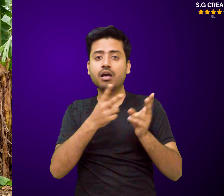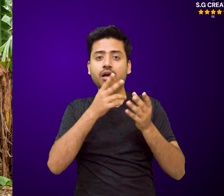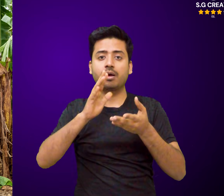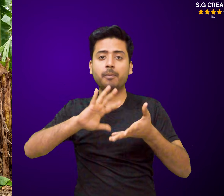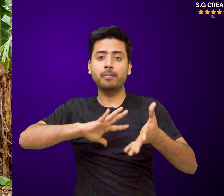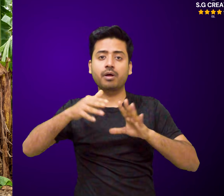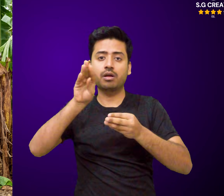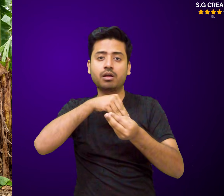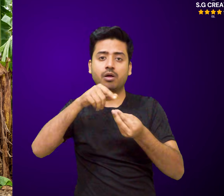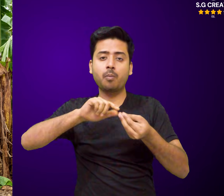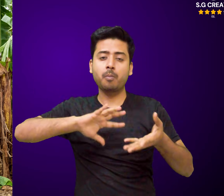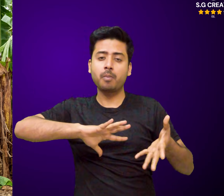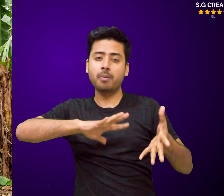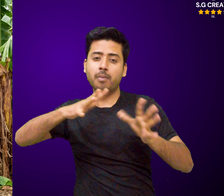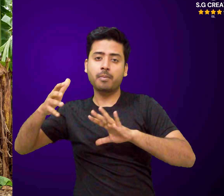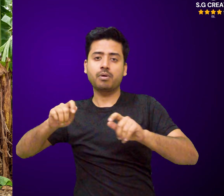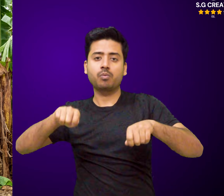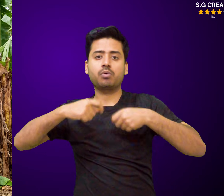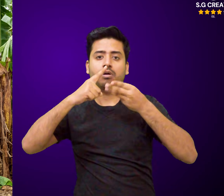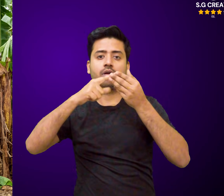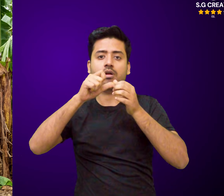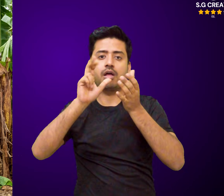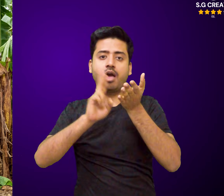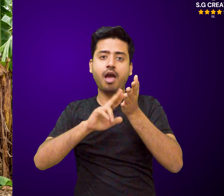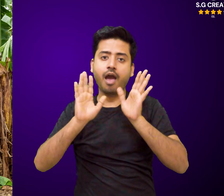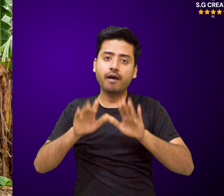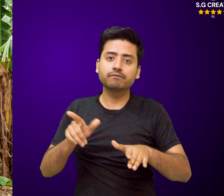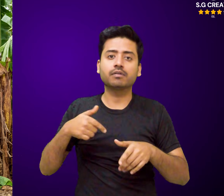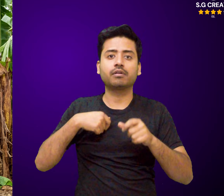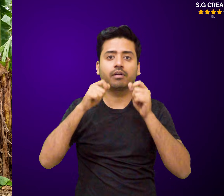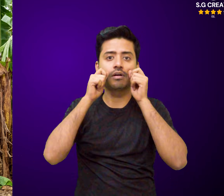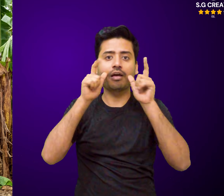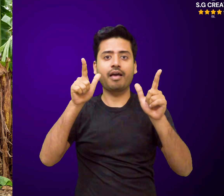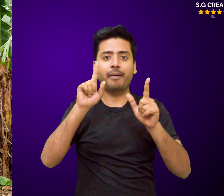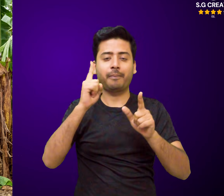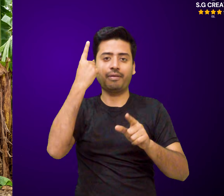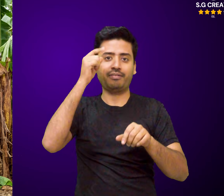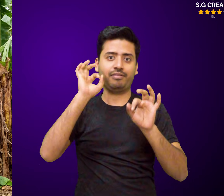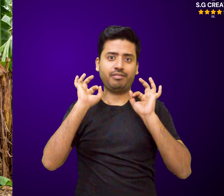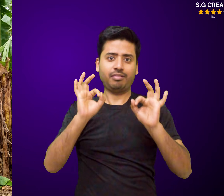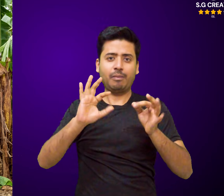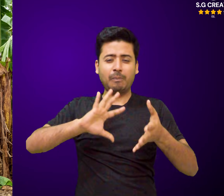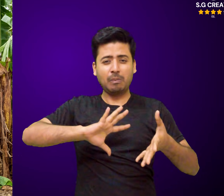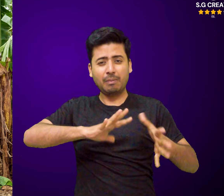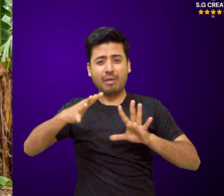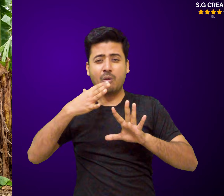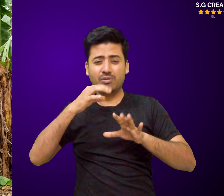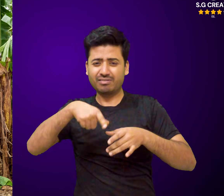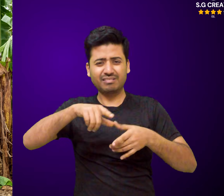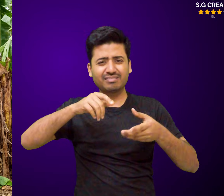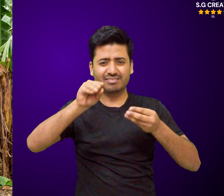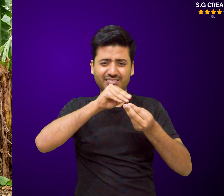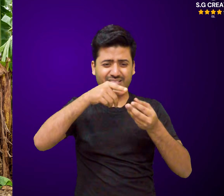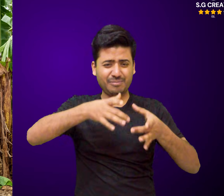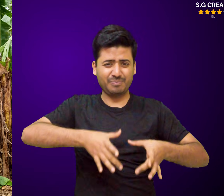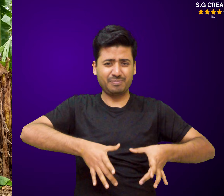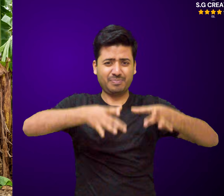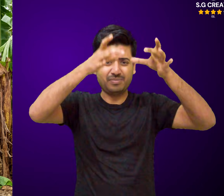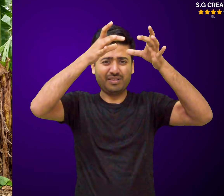denim fabric. Key properties of banana fabric. Durability. Banana fiber has high tensile strength, making it more resistant to